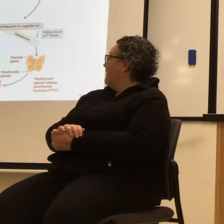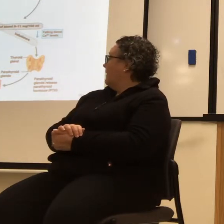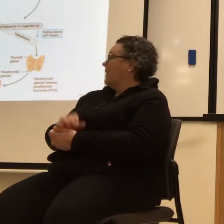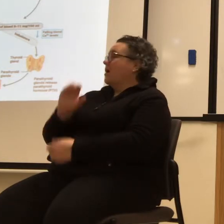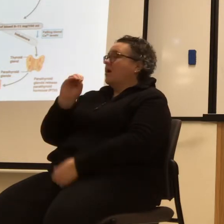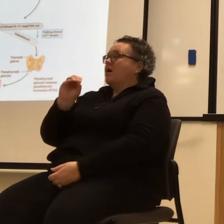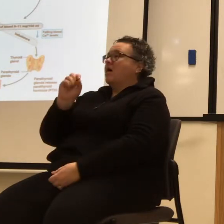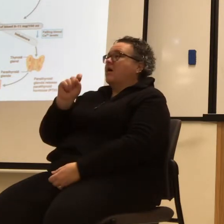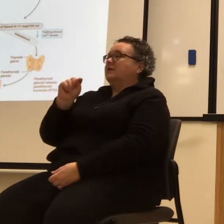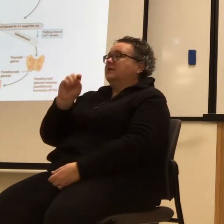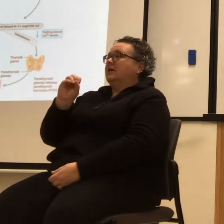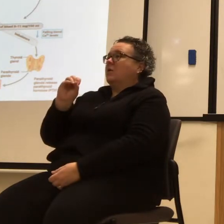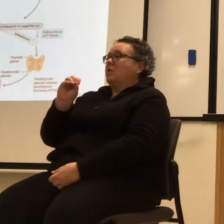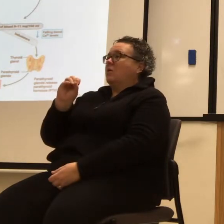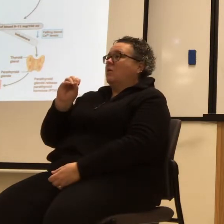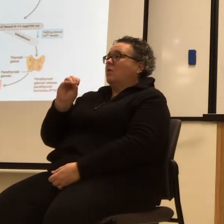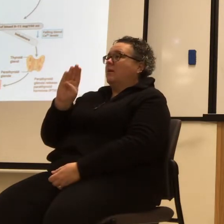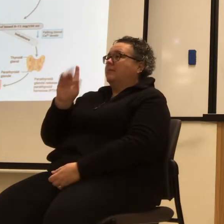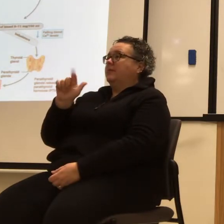Osteoblast,